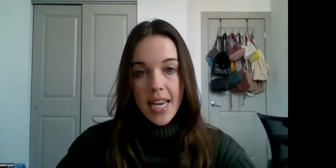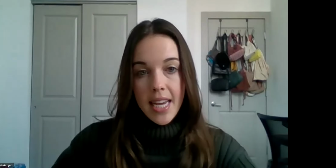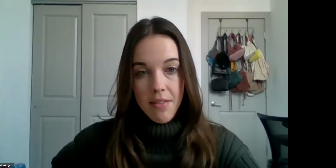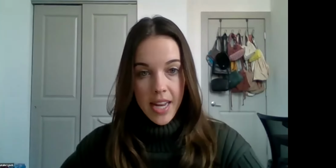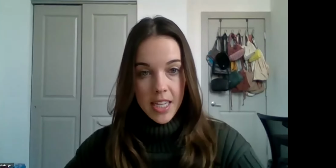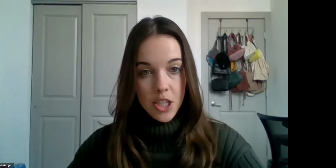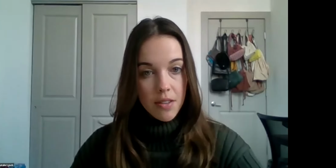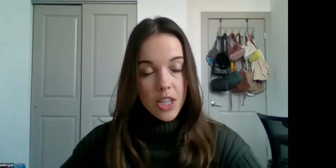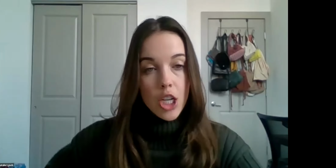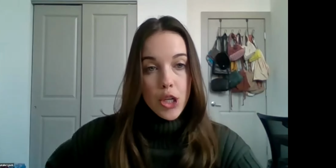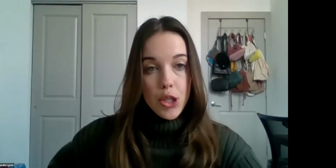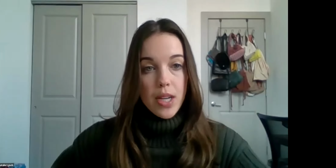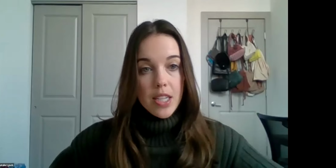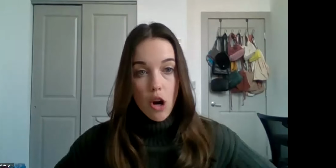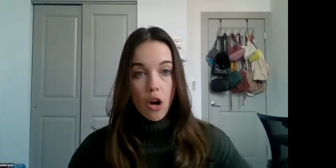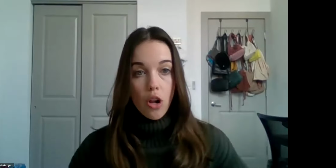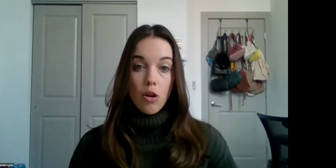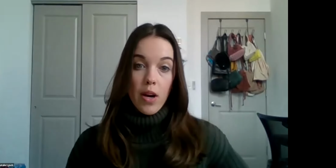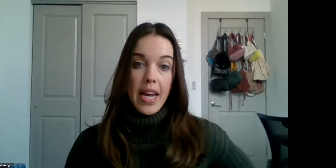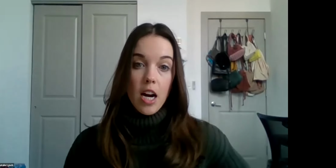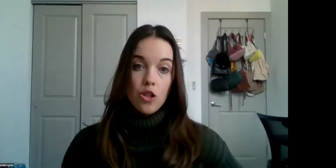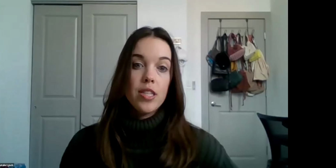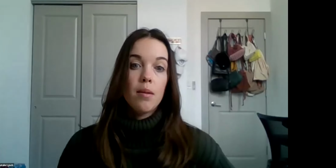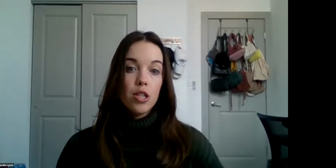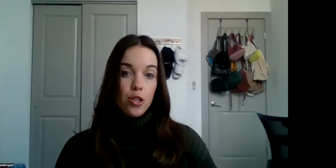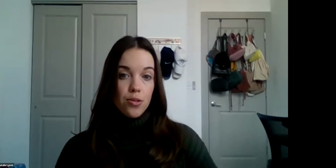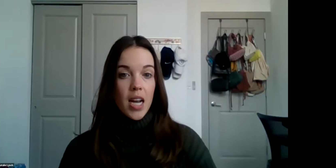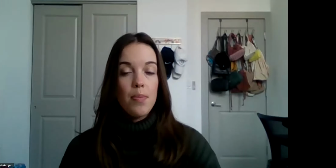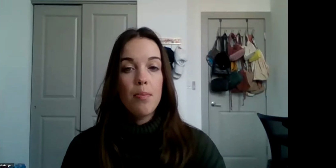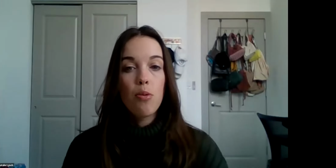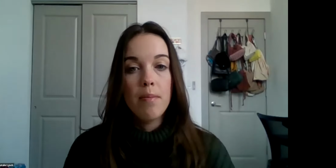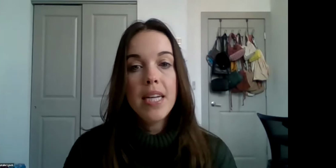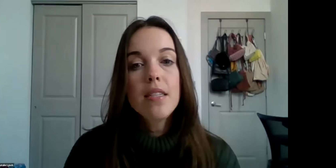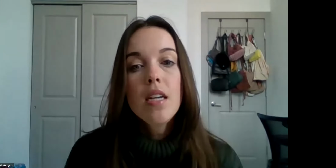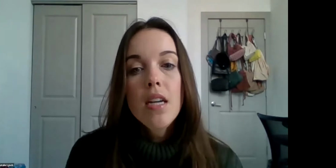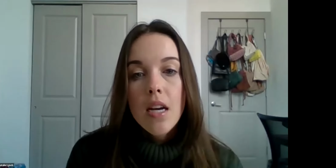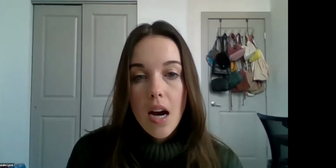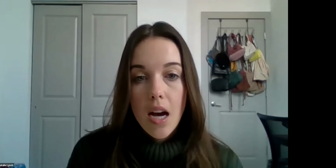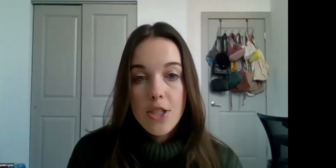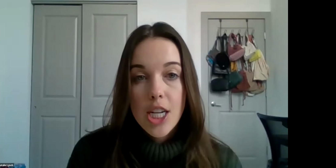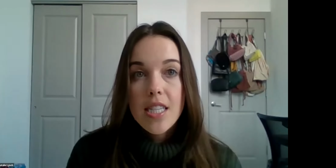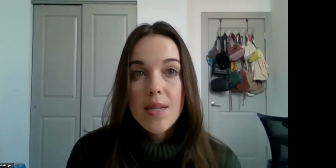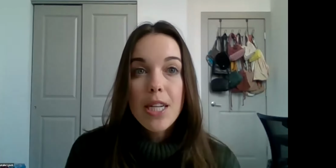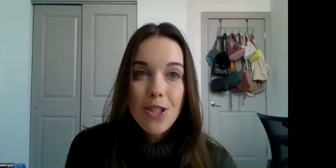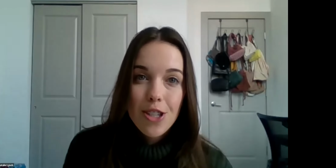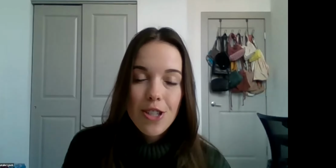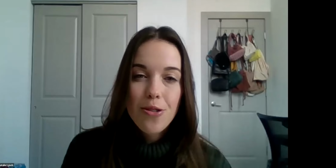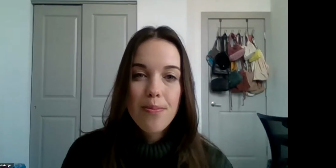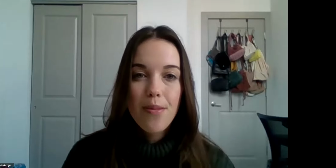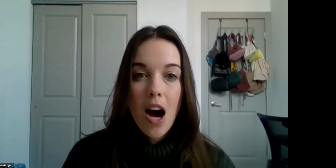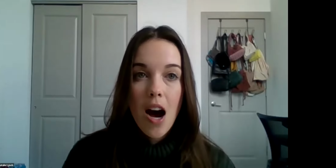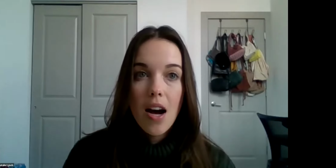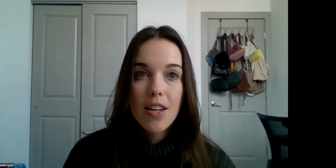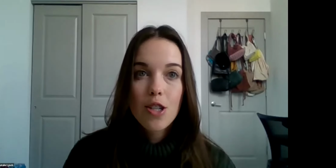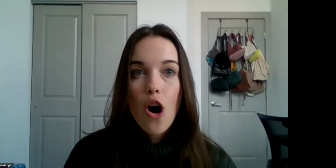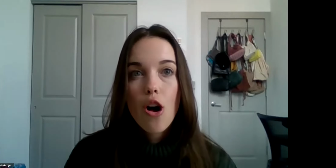interested in taking advantage of, you can call our 1-800 number to set up an appointment. Just be sure